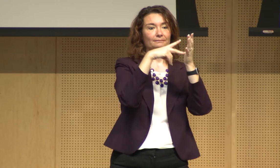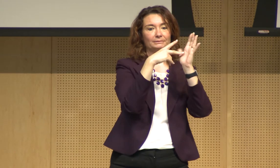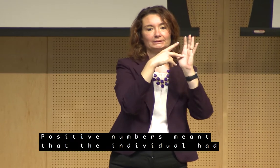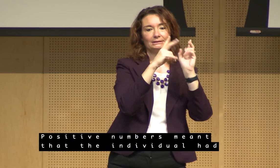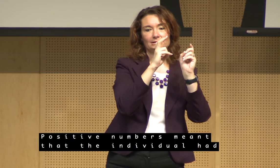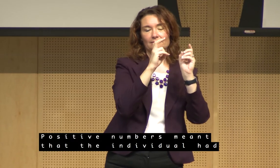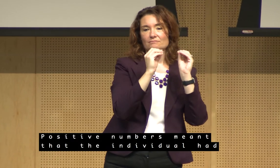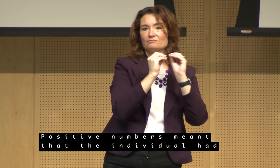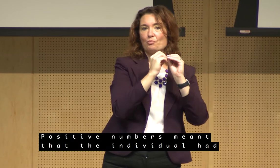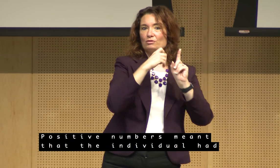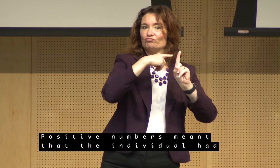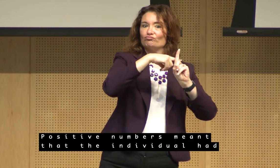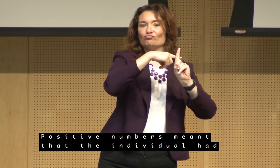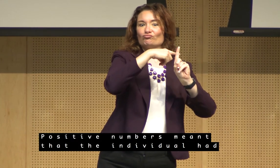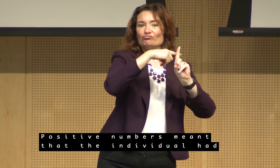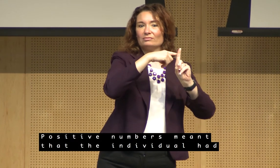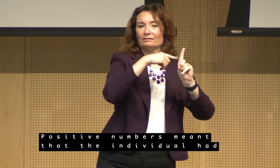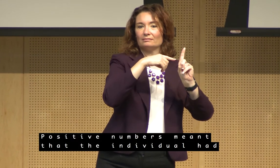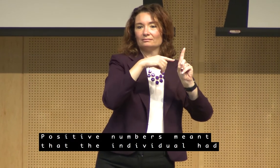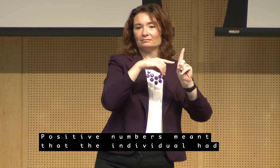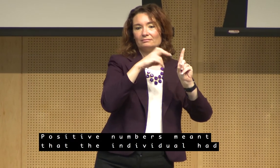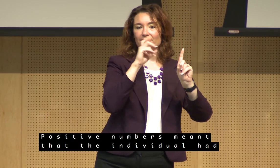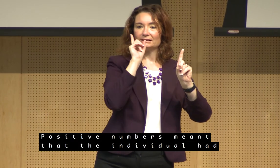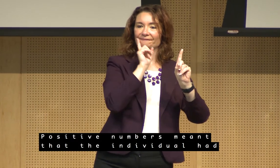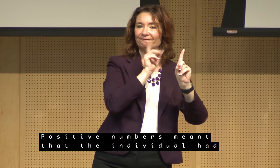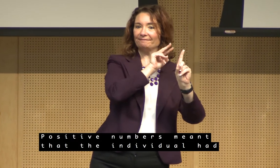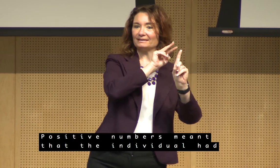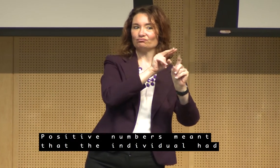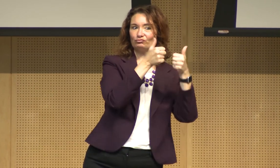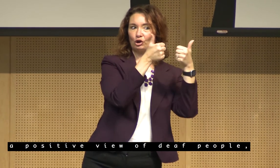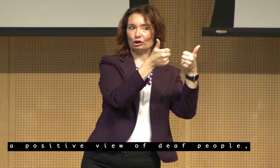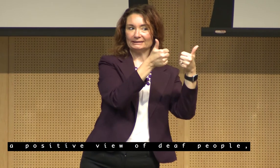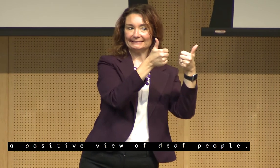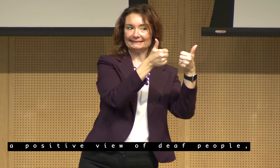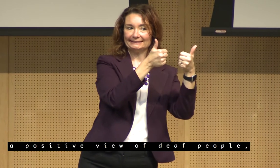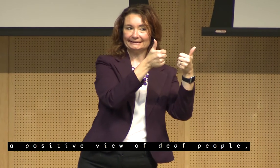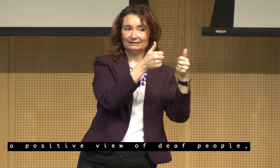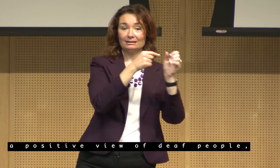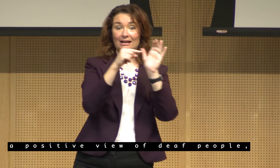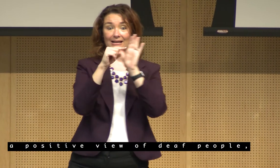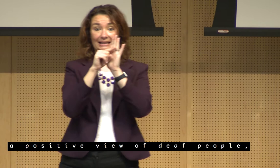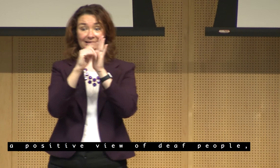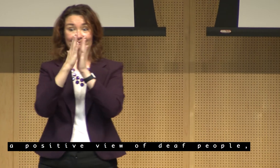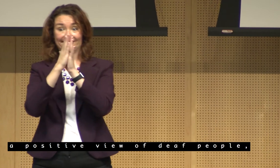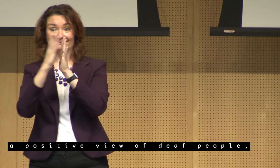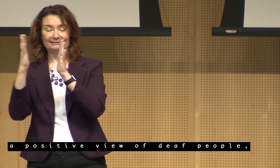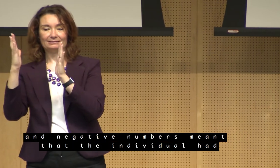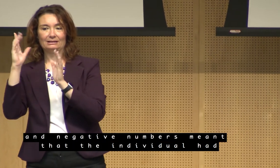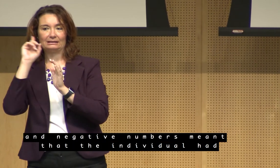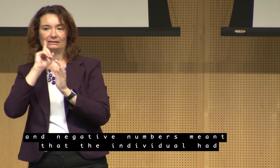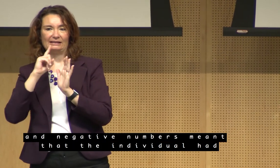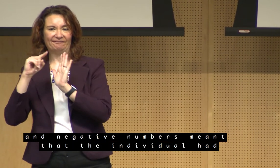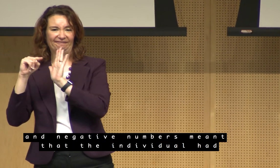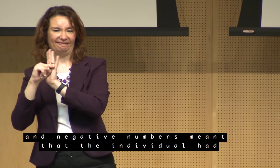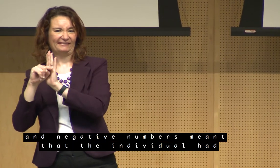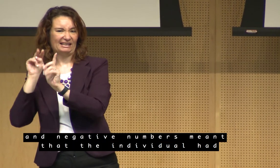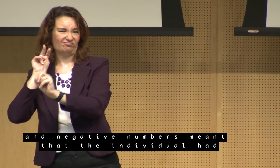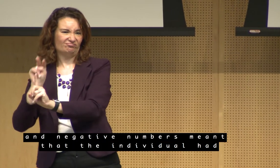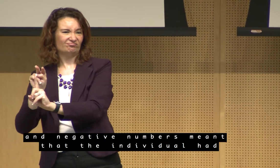Positive numbers meant that the individual had a positive view of deaf people, and negative numbers meant that the individual